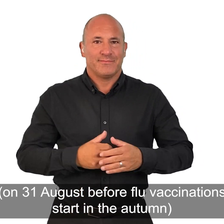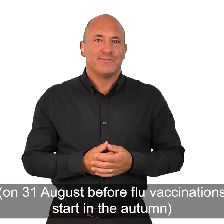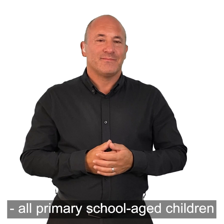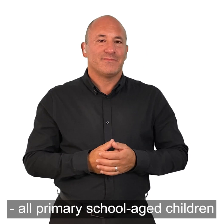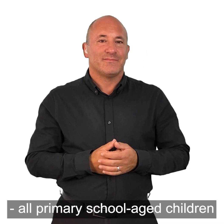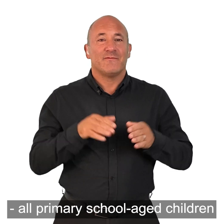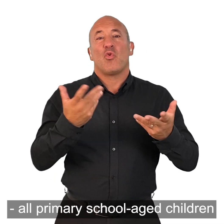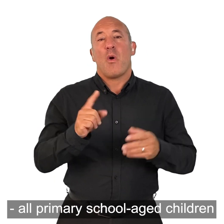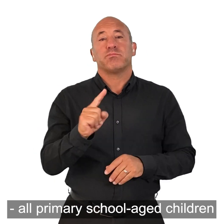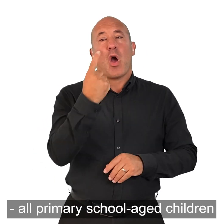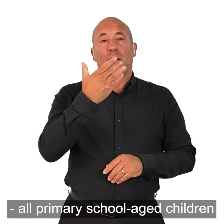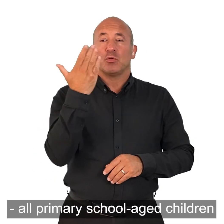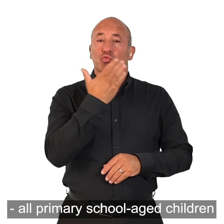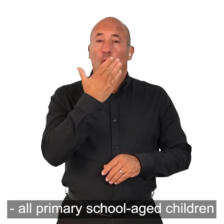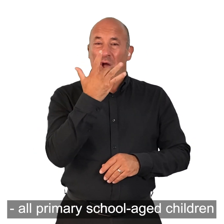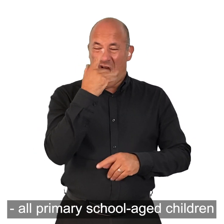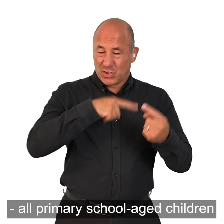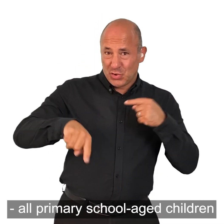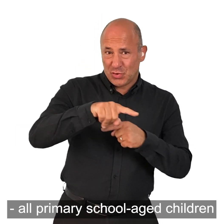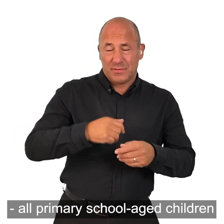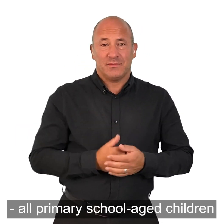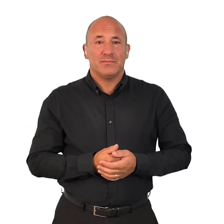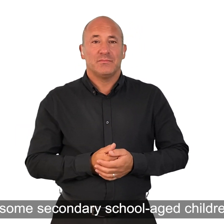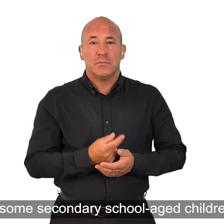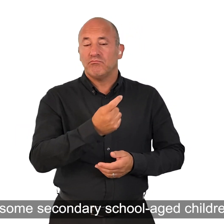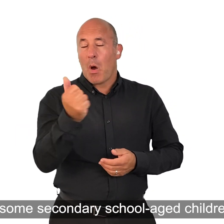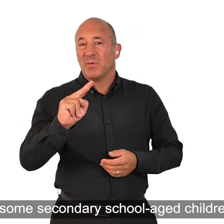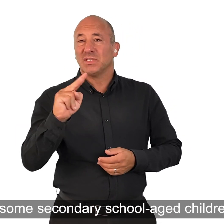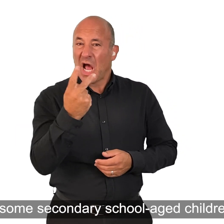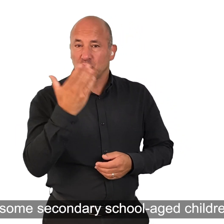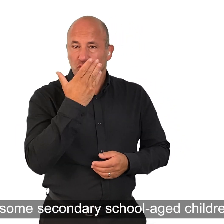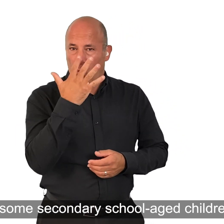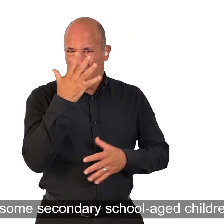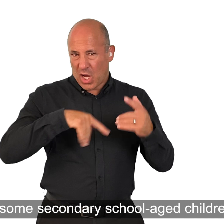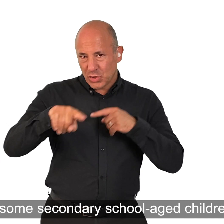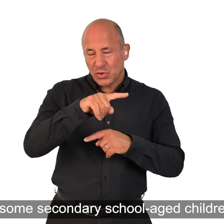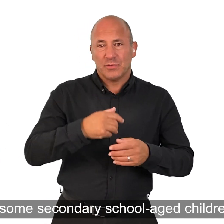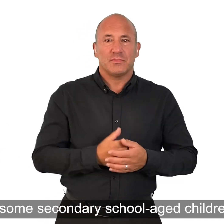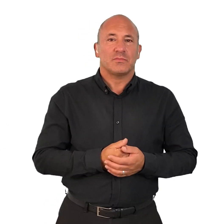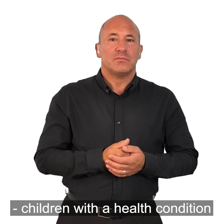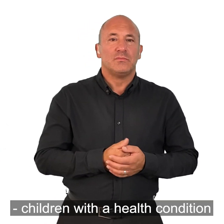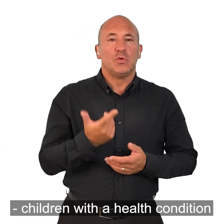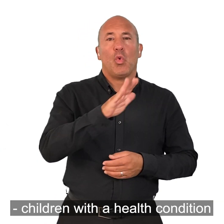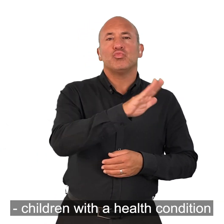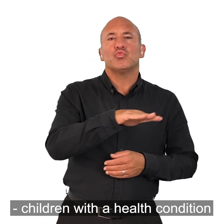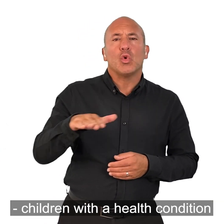All primary school aged children, some secondary school aged children, children with a health